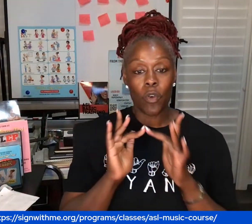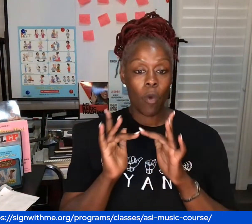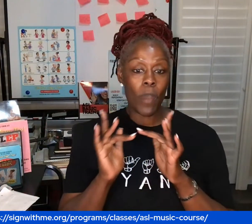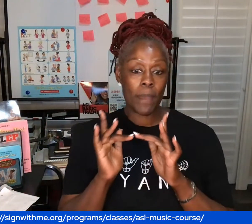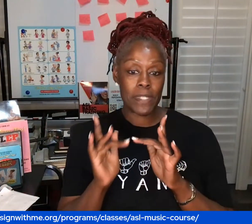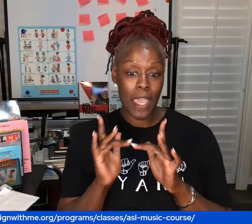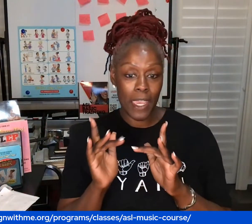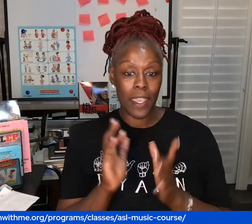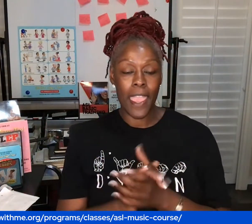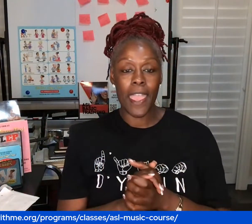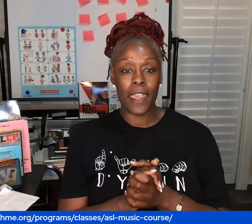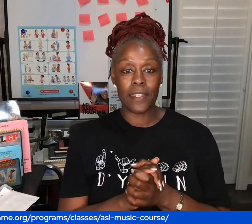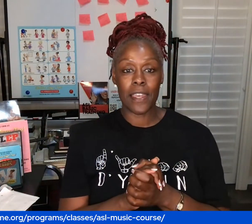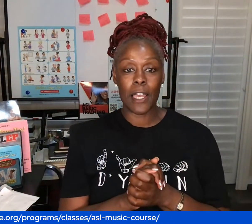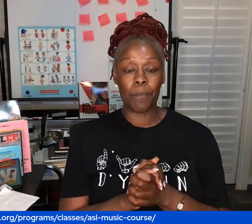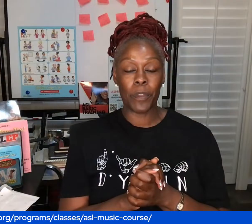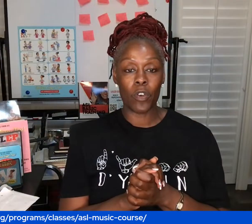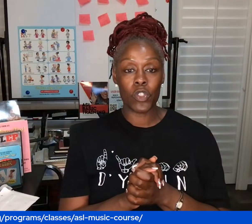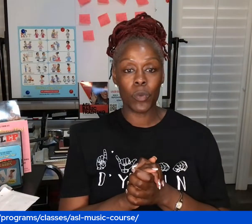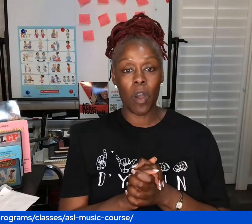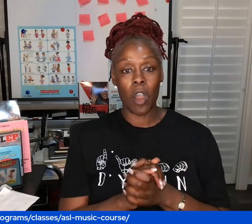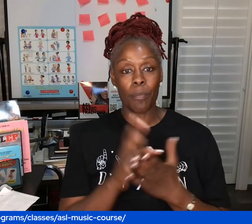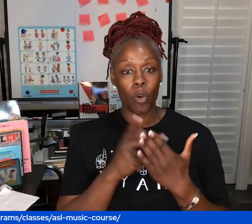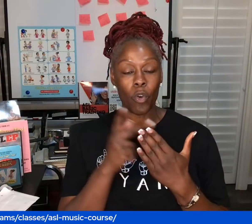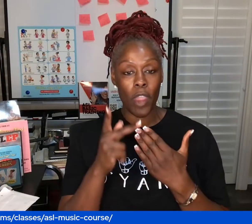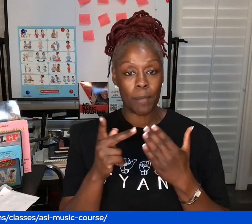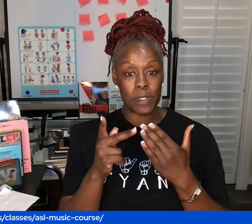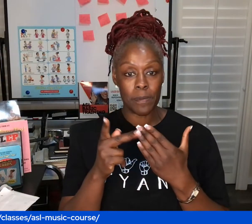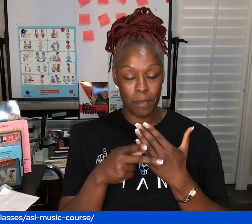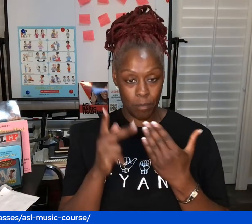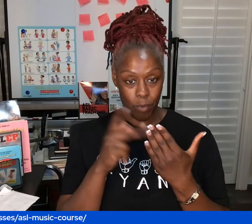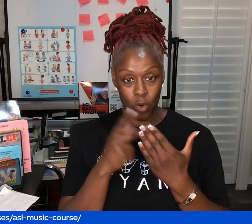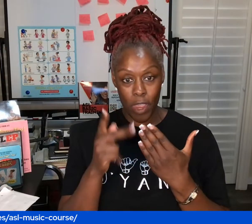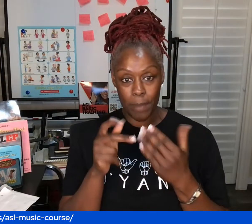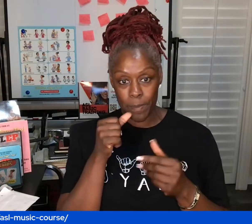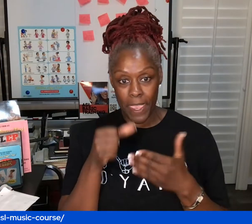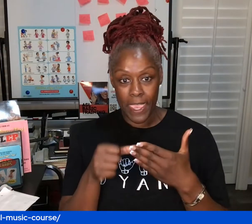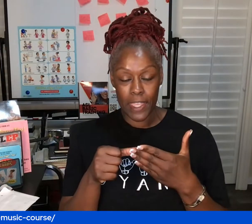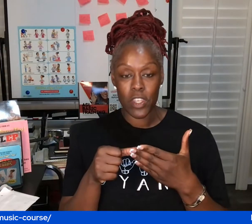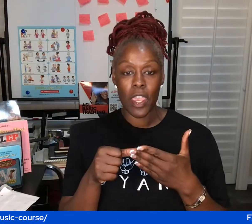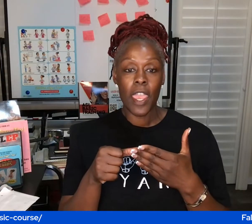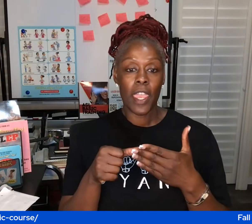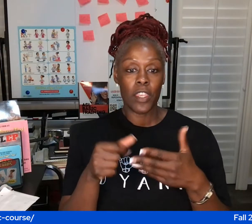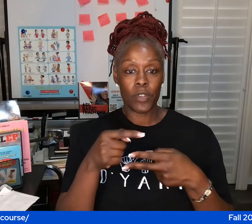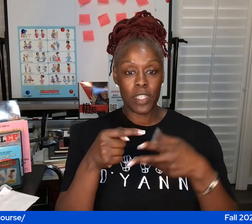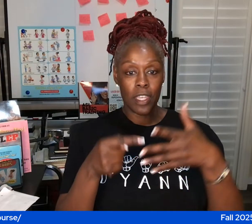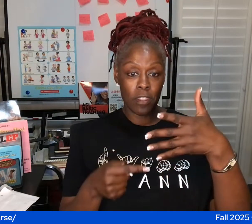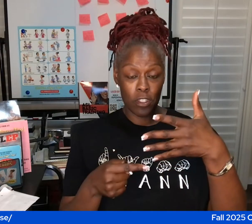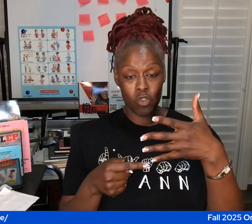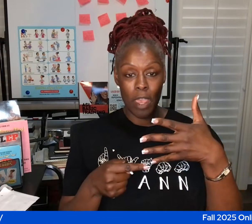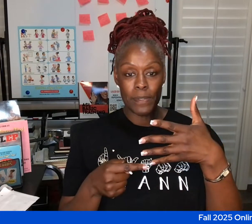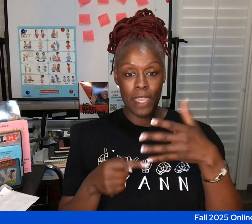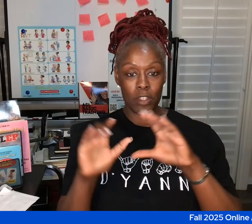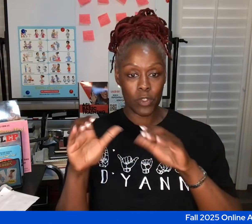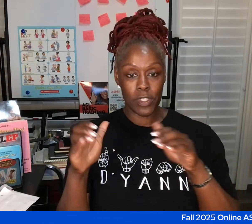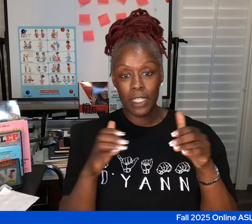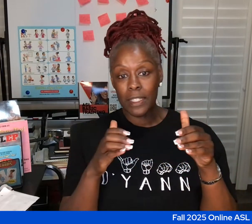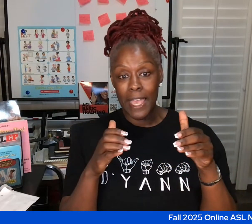our website and go to our programs page, and you'll see under the drop down, you'll see